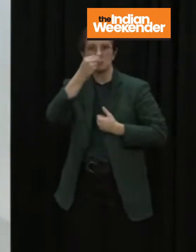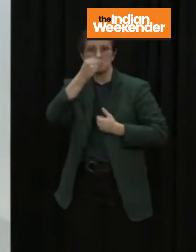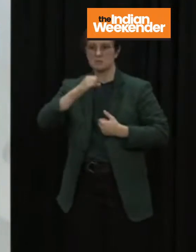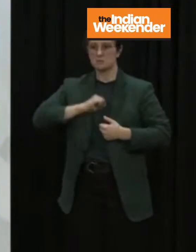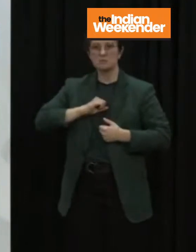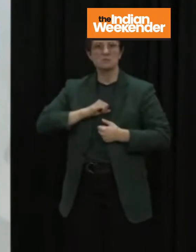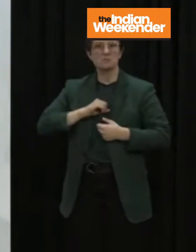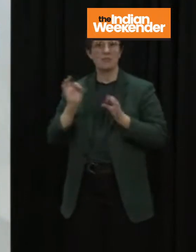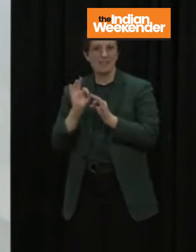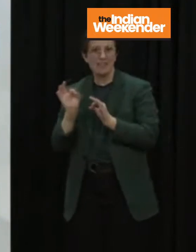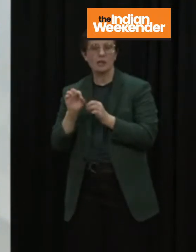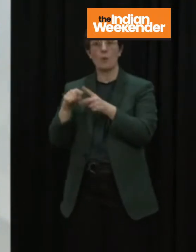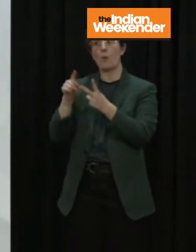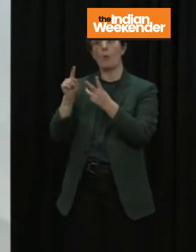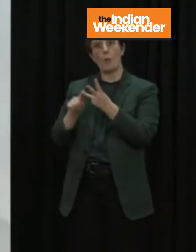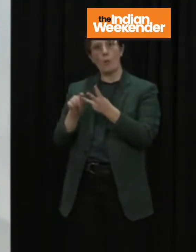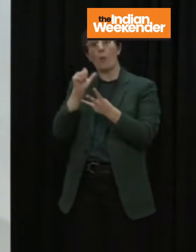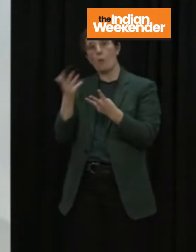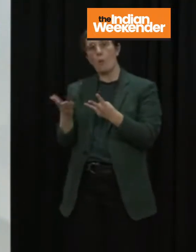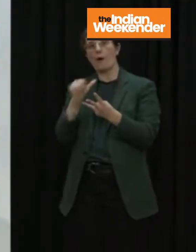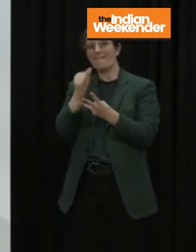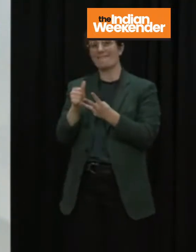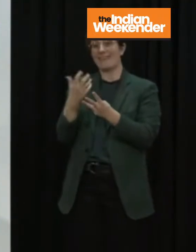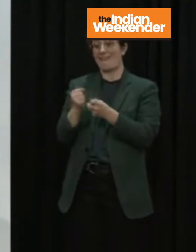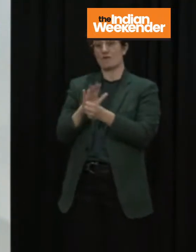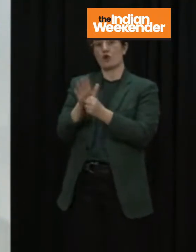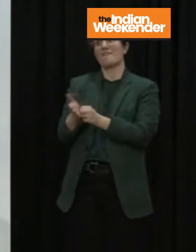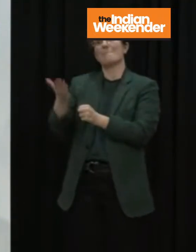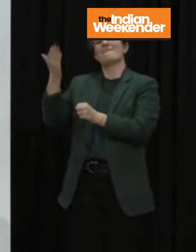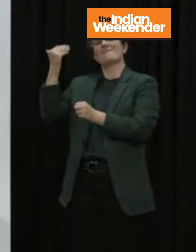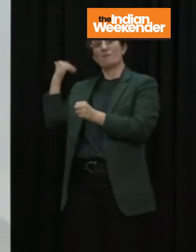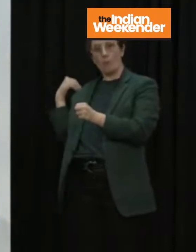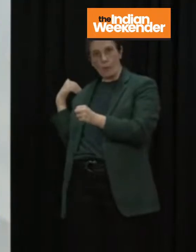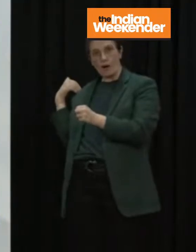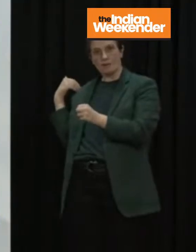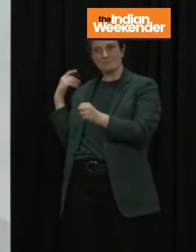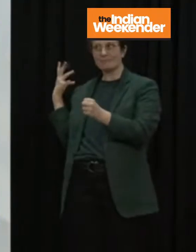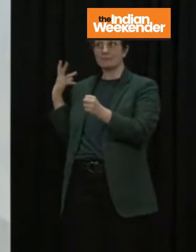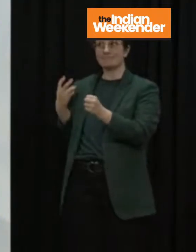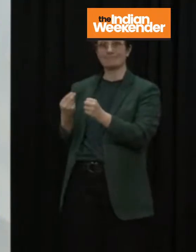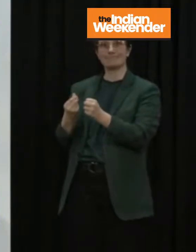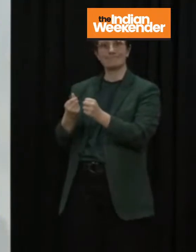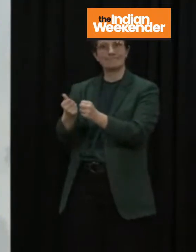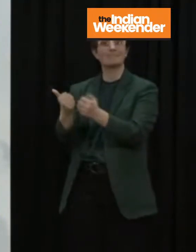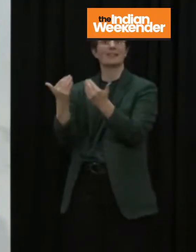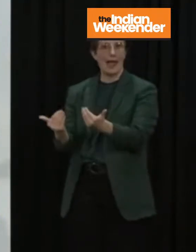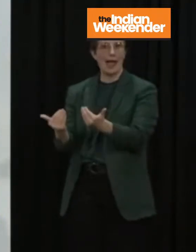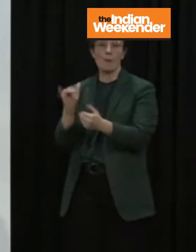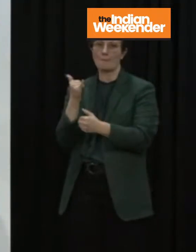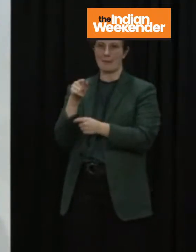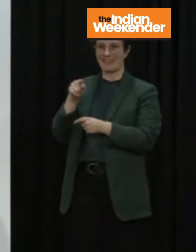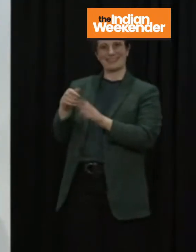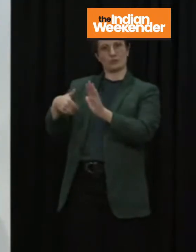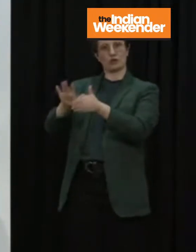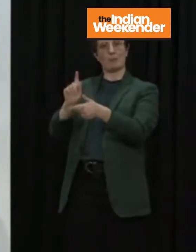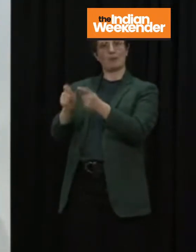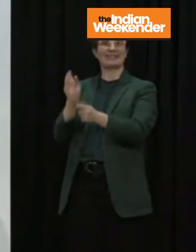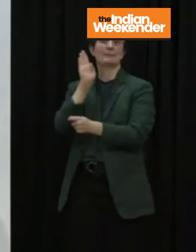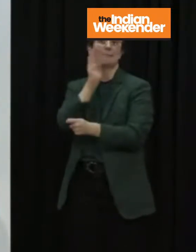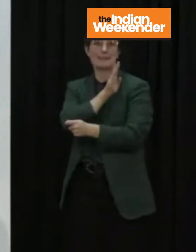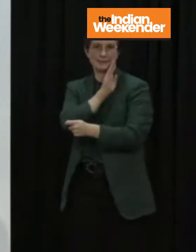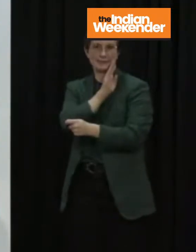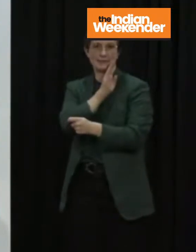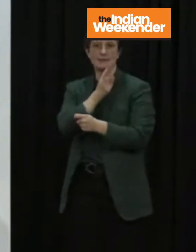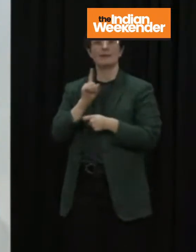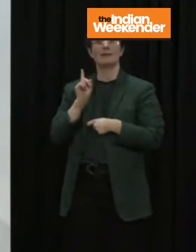that I'd review patients whose diagnosis of dengue was missed because the treating doctor relied too heavily on a false negative